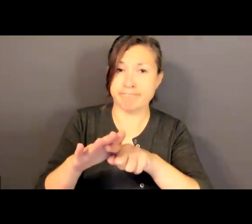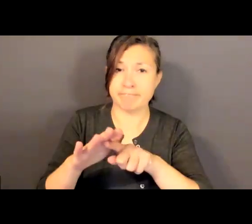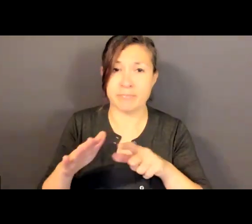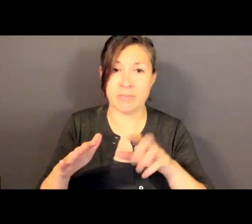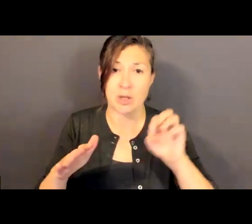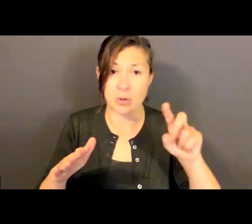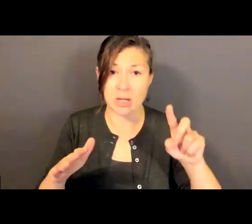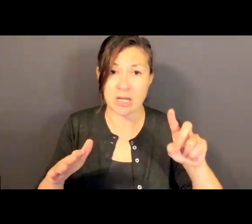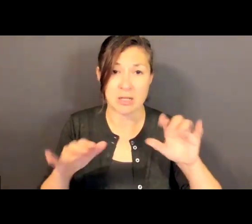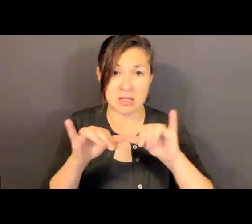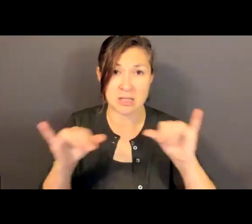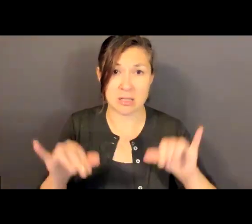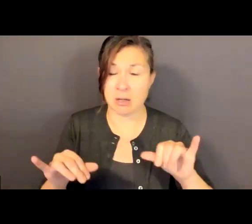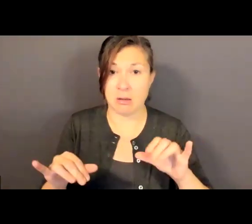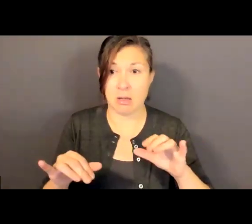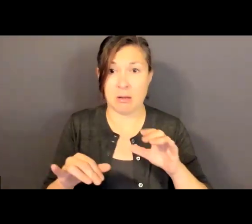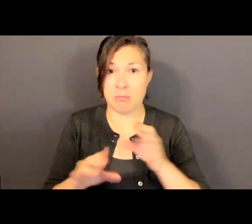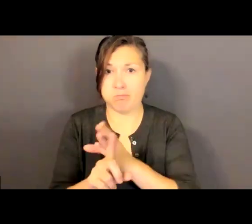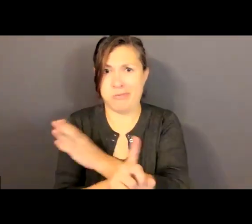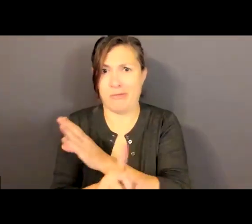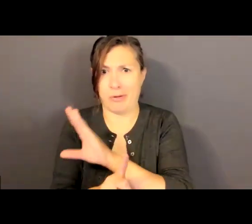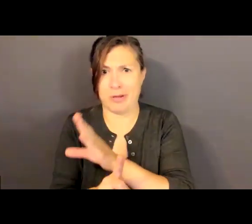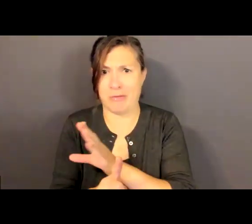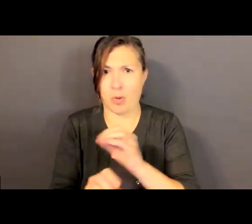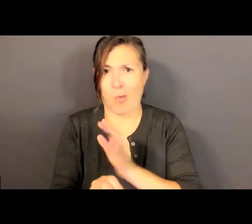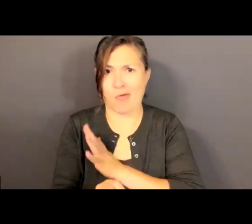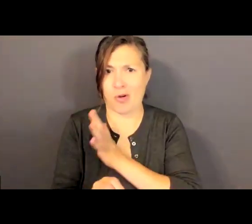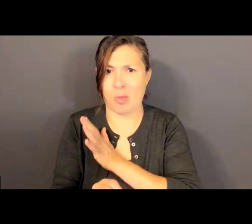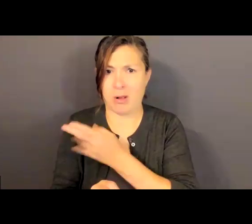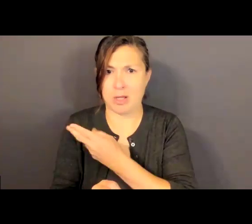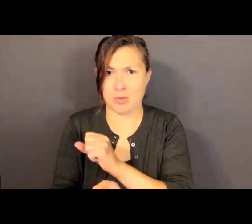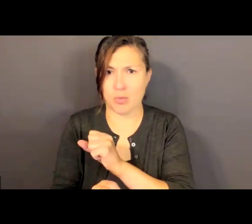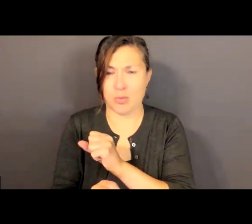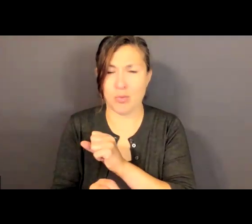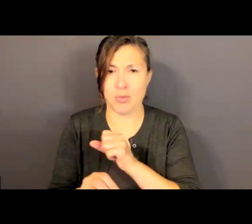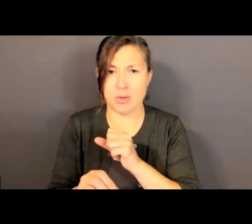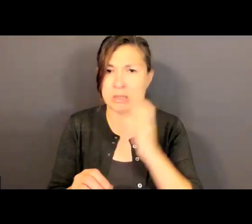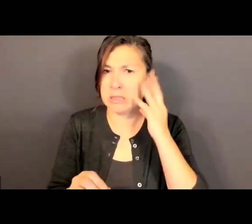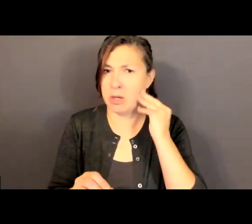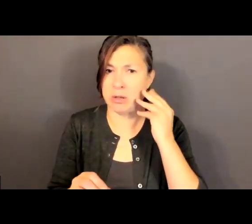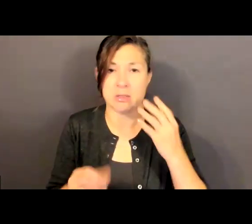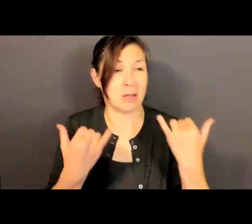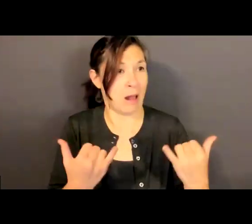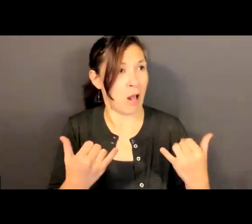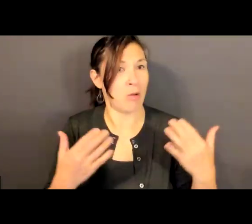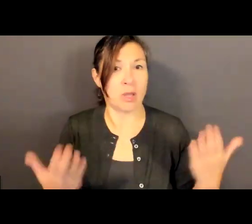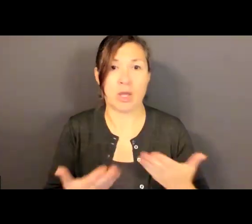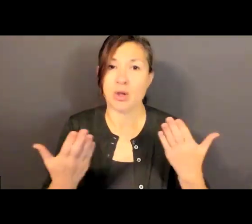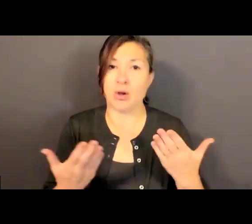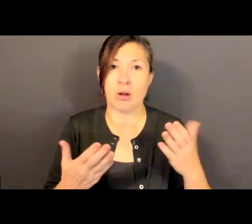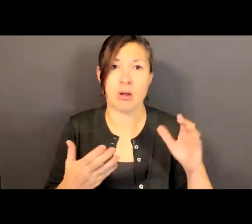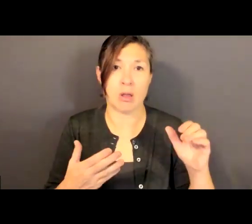here without a formal high school education. So here now we have a